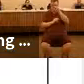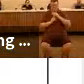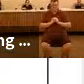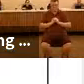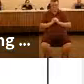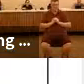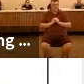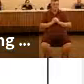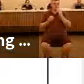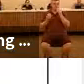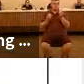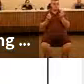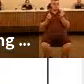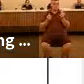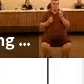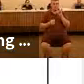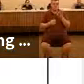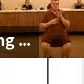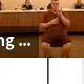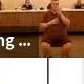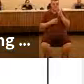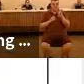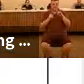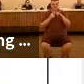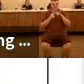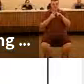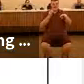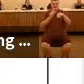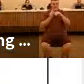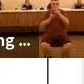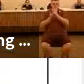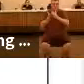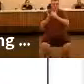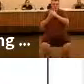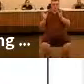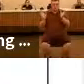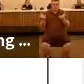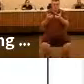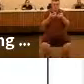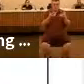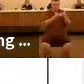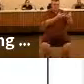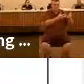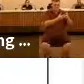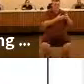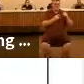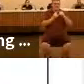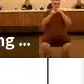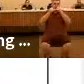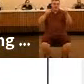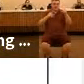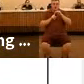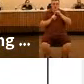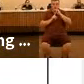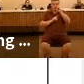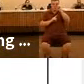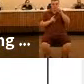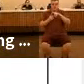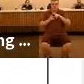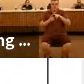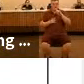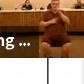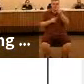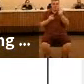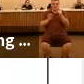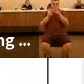Property consists of 7 adjoining tax parcels and is bounded by, on the north side, by